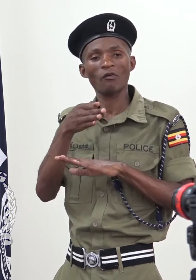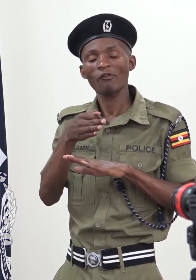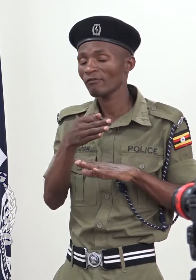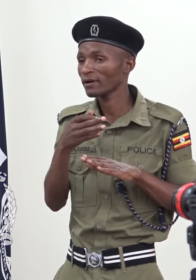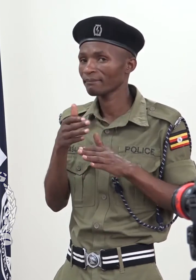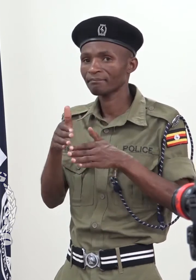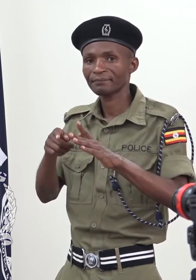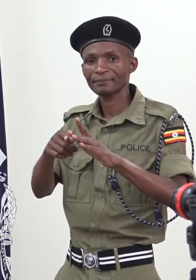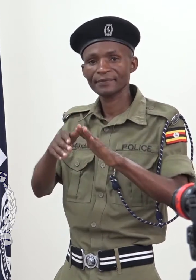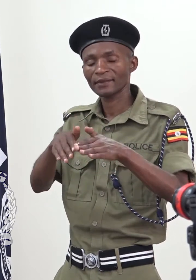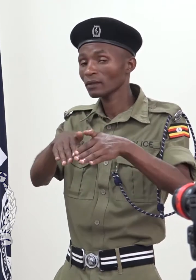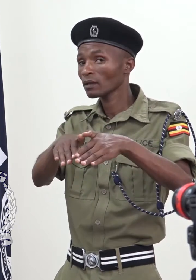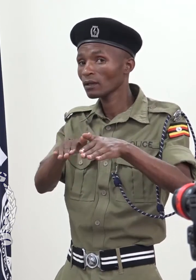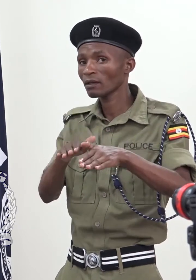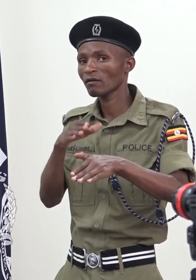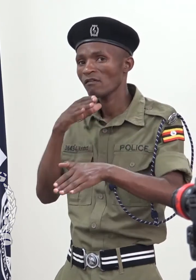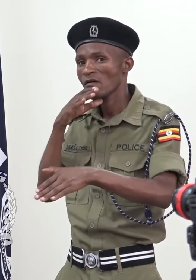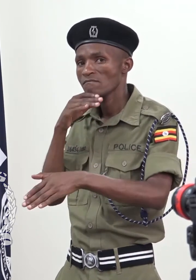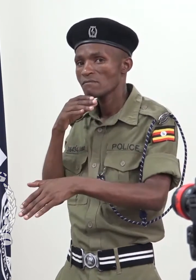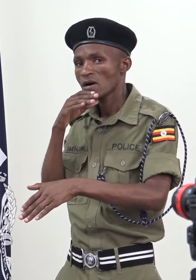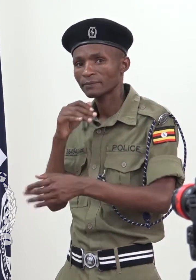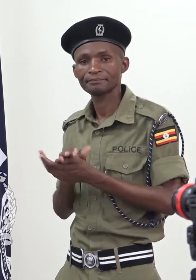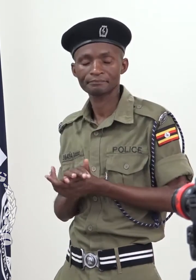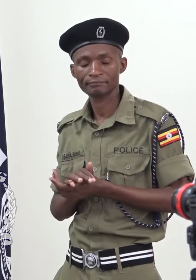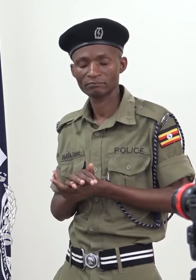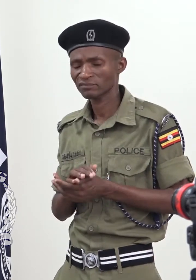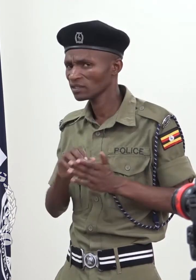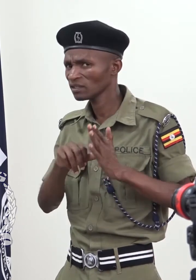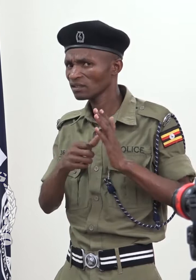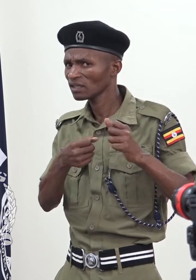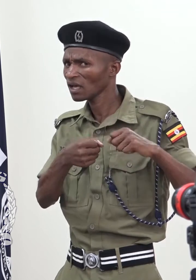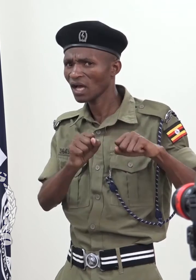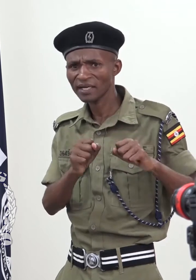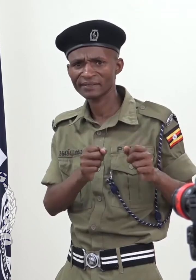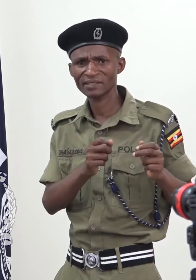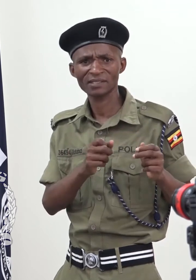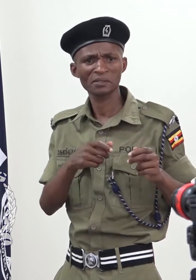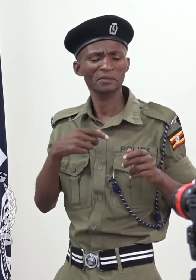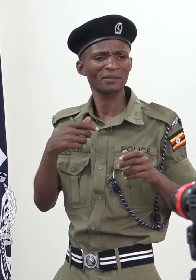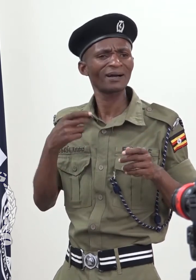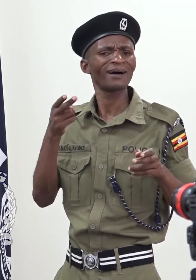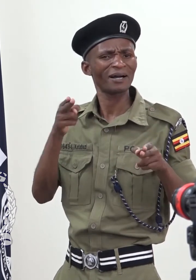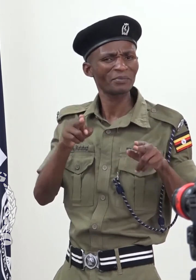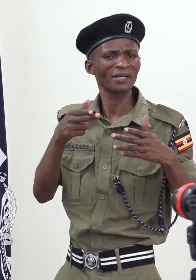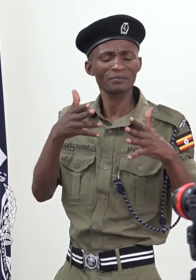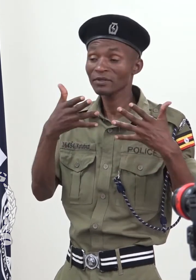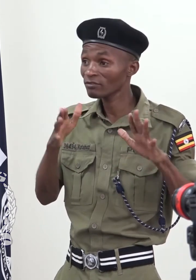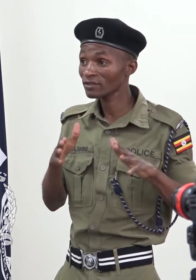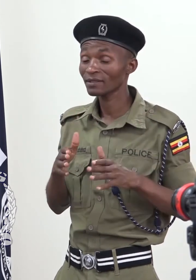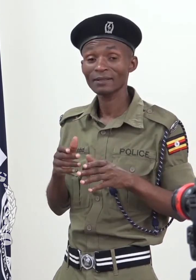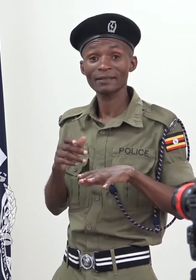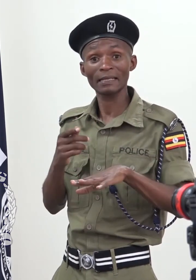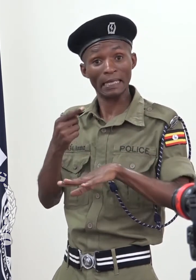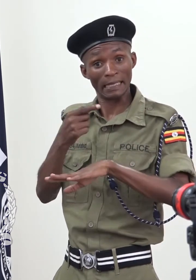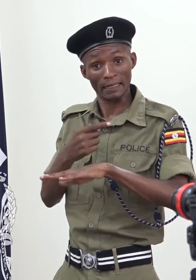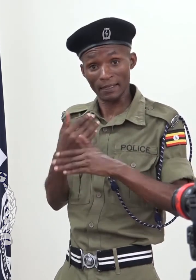Honorable. Of course, it is common practice that these days when a VIP dies,